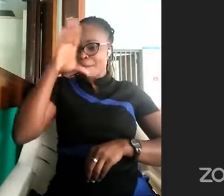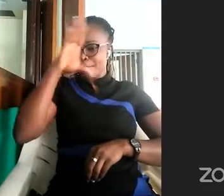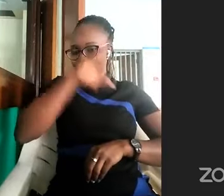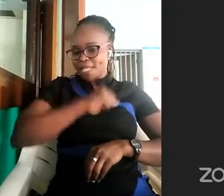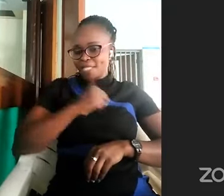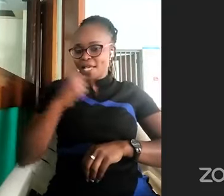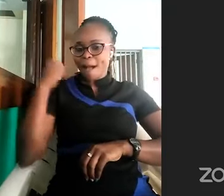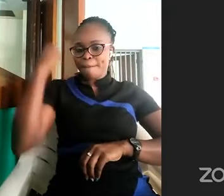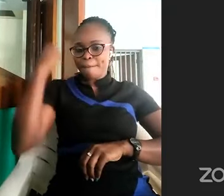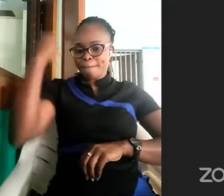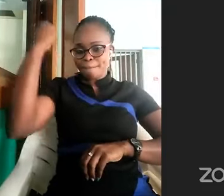can hinder the